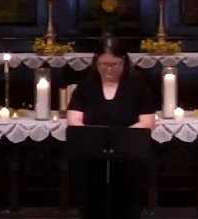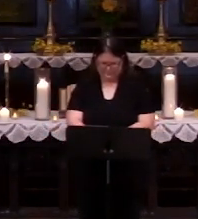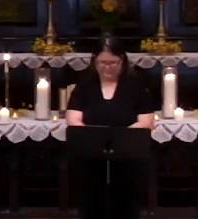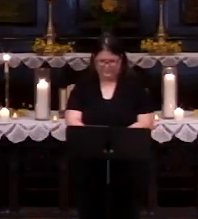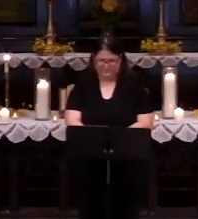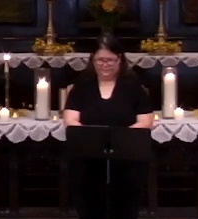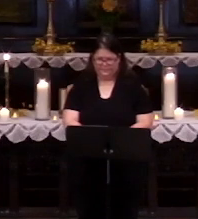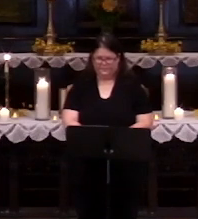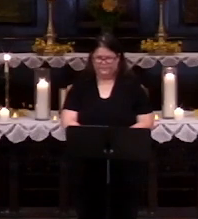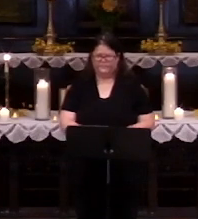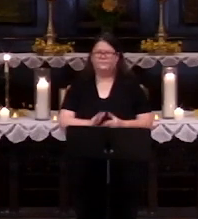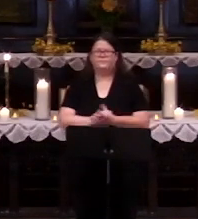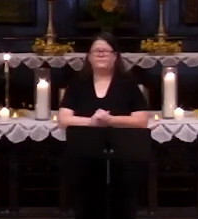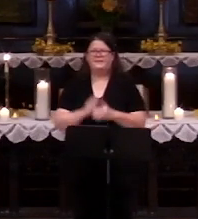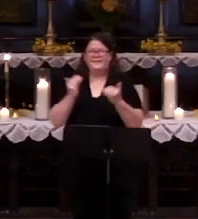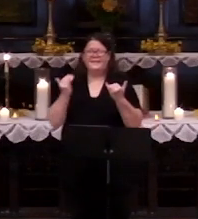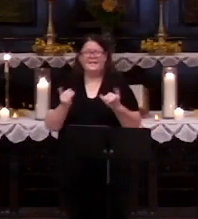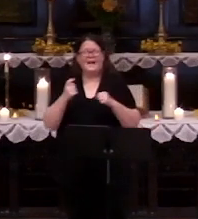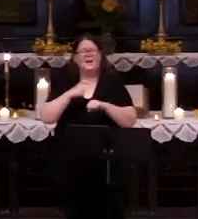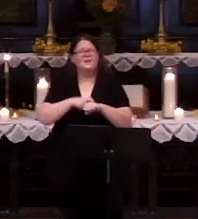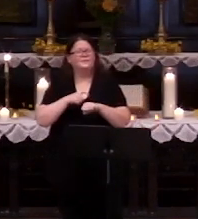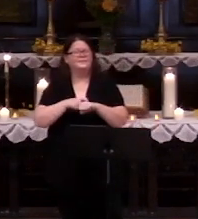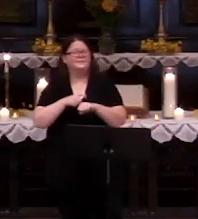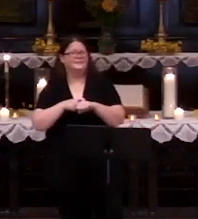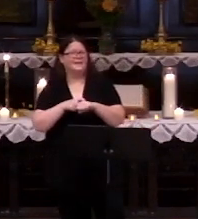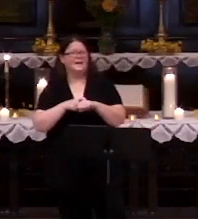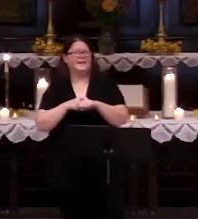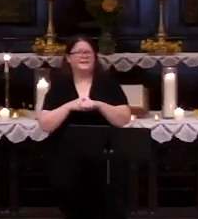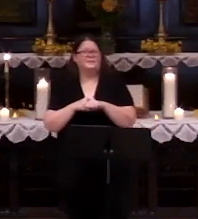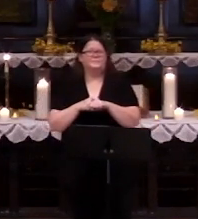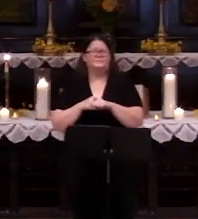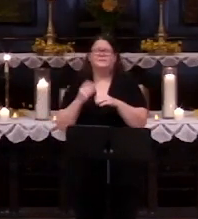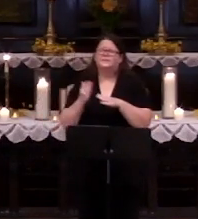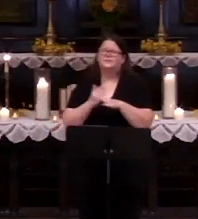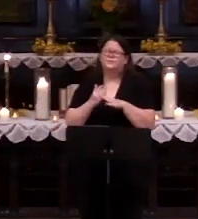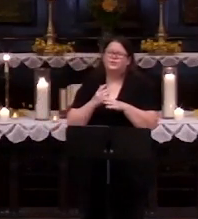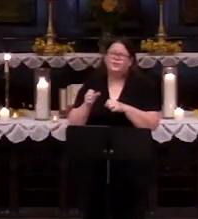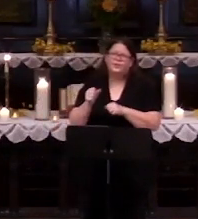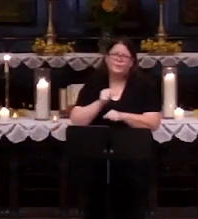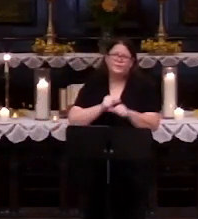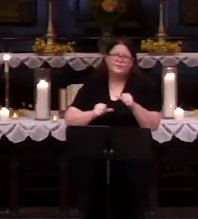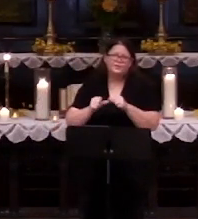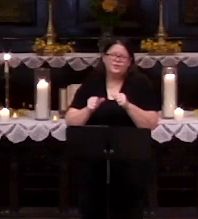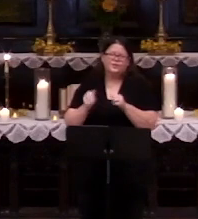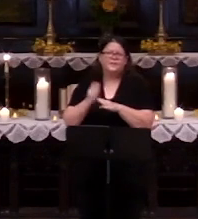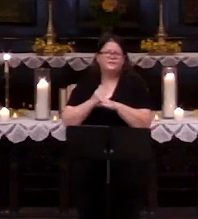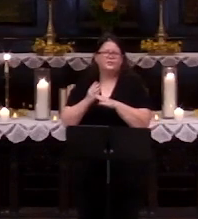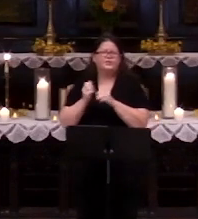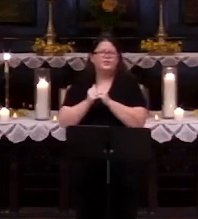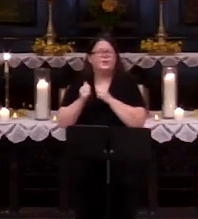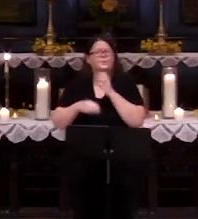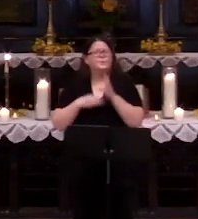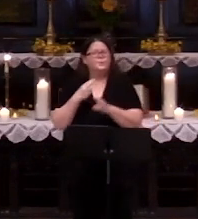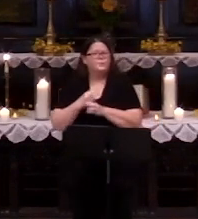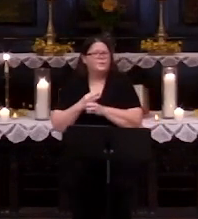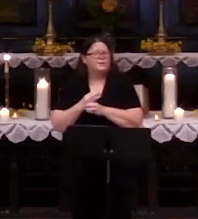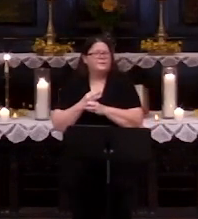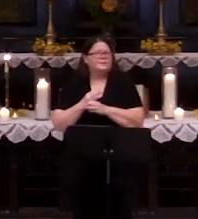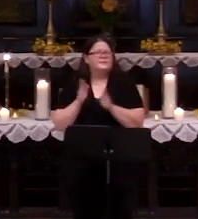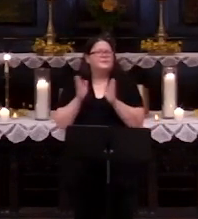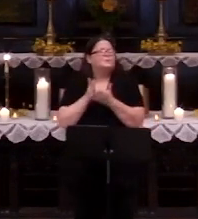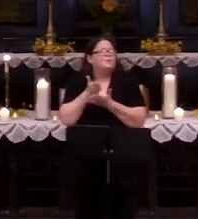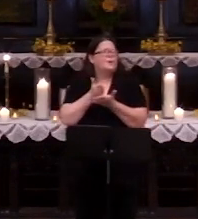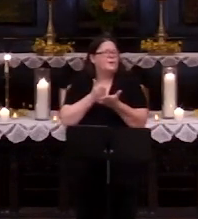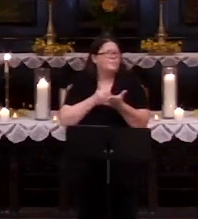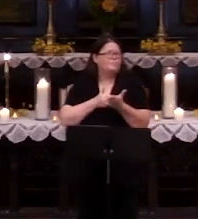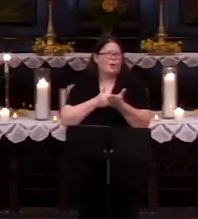give back, where we get to share with one another and with the world just a small portion